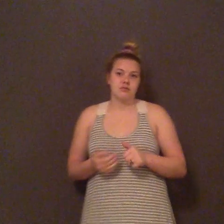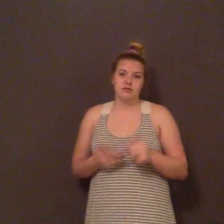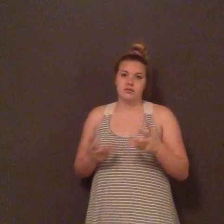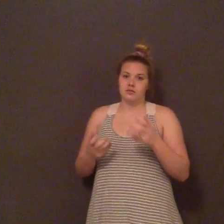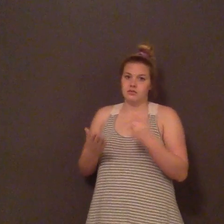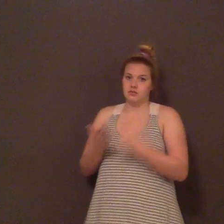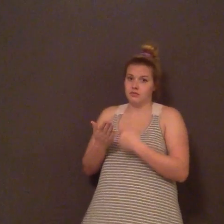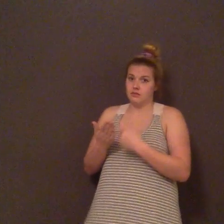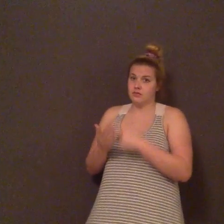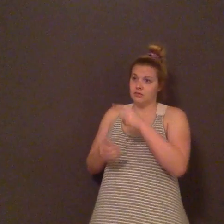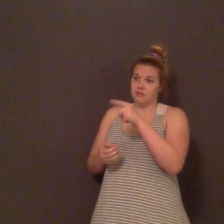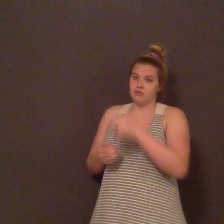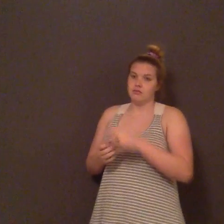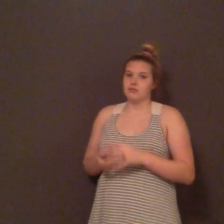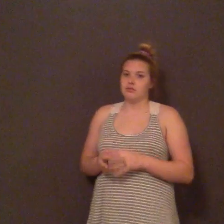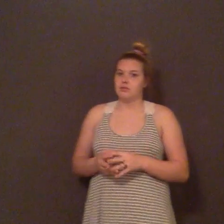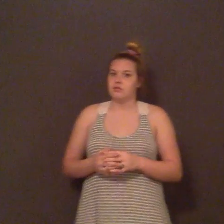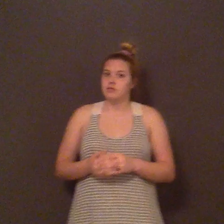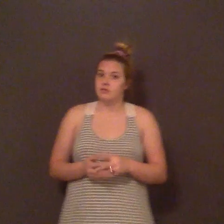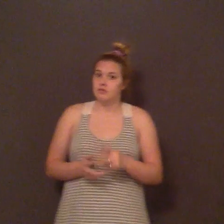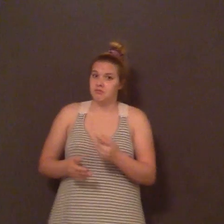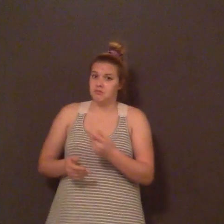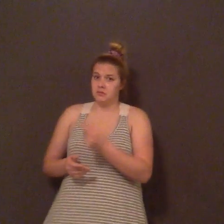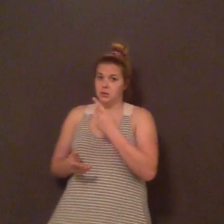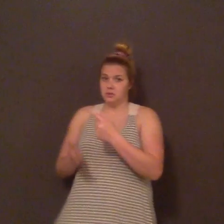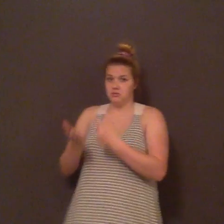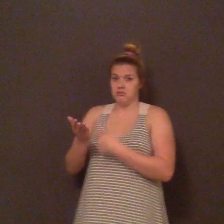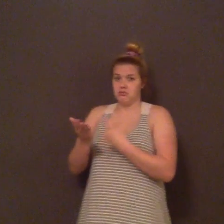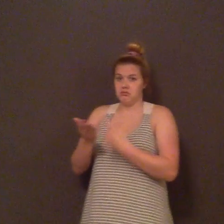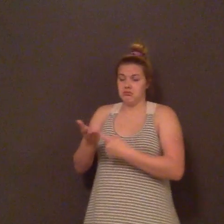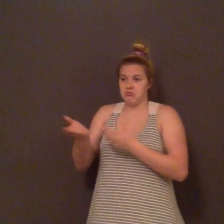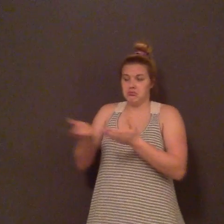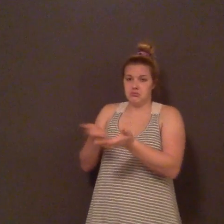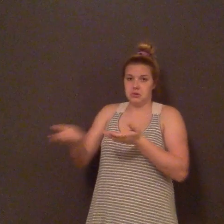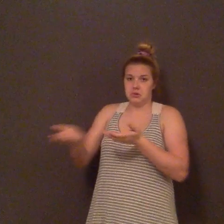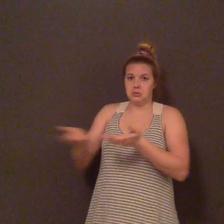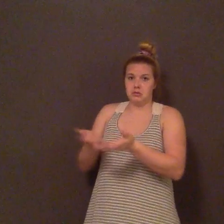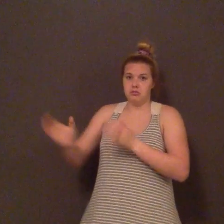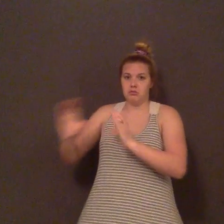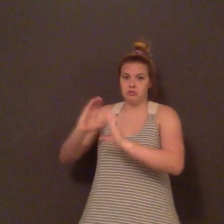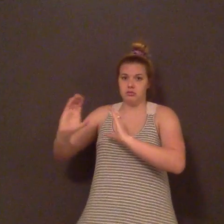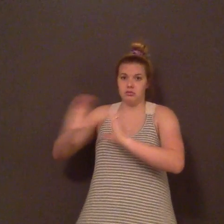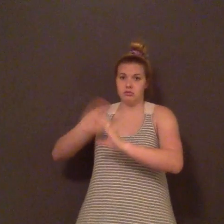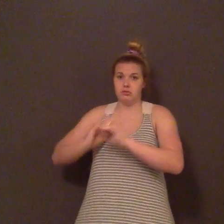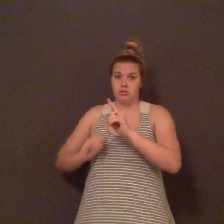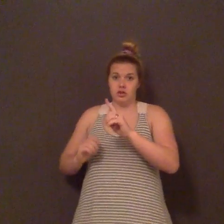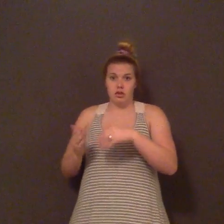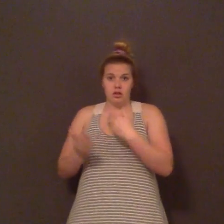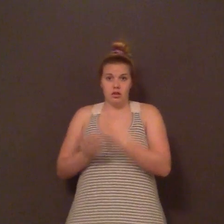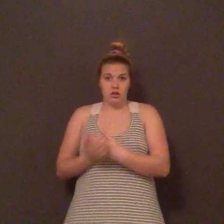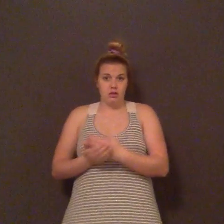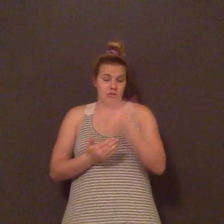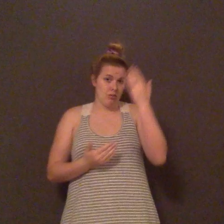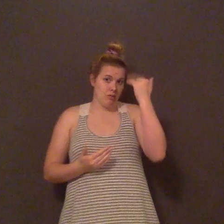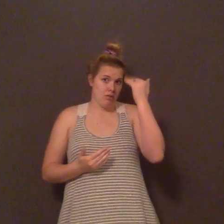Mr. Blair, may I dialogue with you for a moment? Yes, sir. I understand you're here on a track scholarship. You're a 1,500-meter